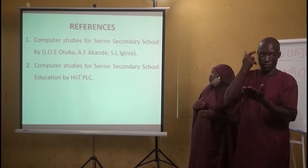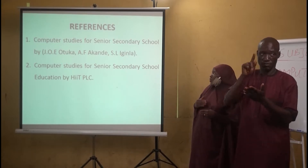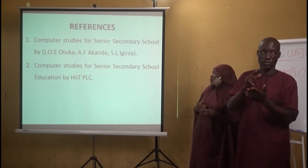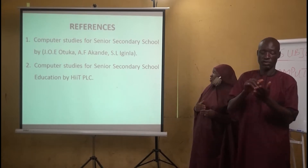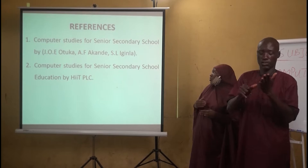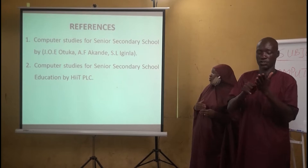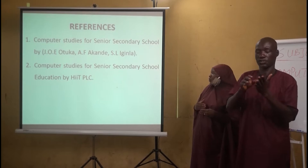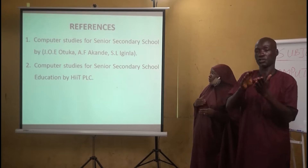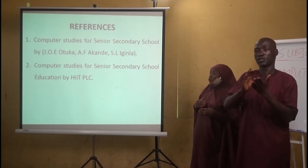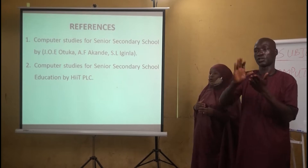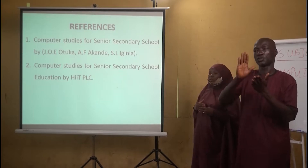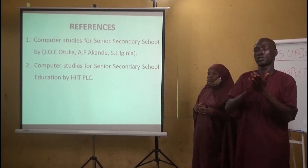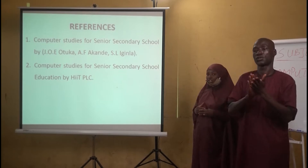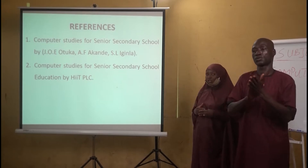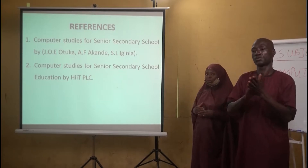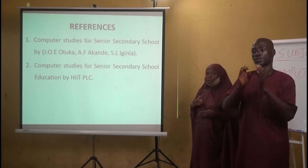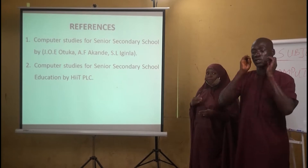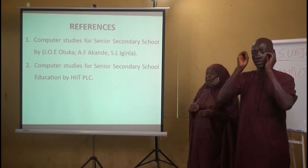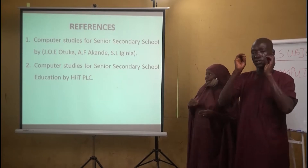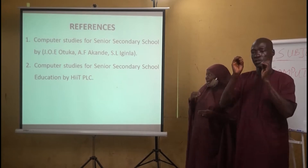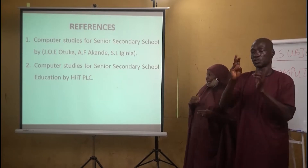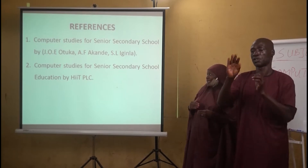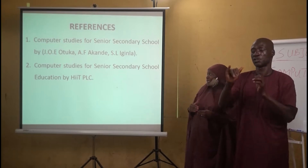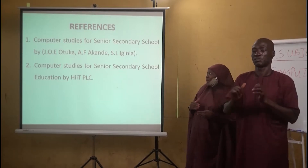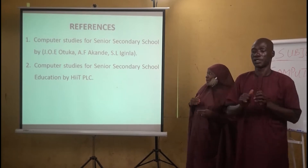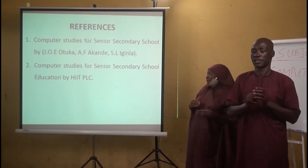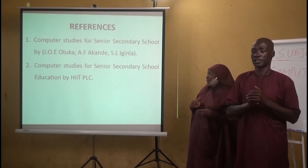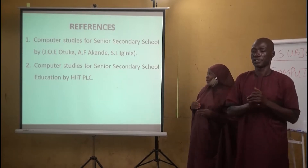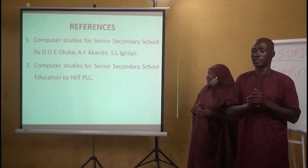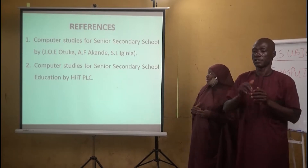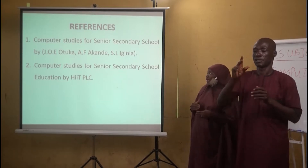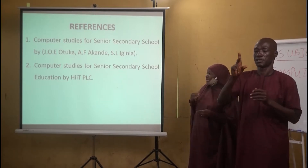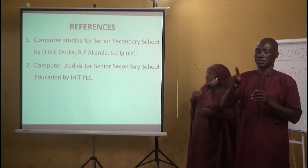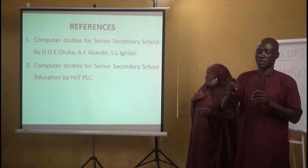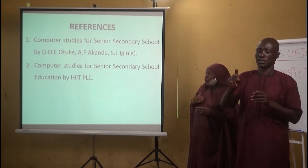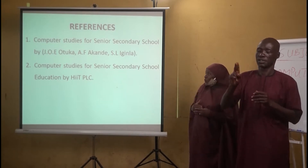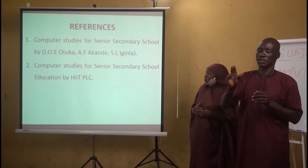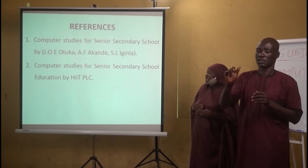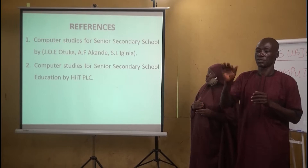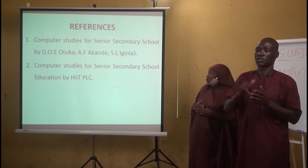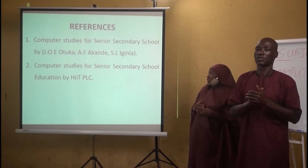for Senior Secondary School Education by its PLC. That's Computer Studies